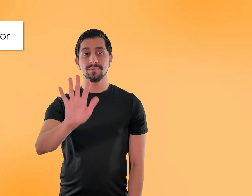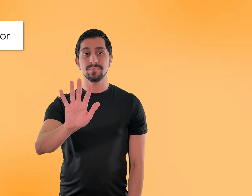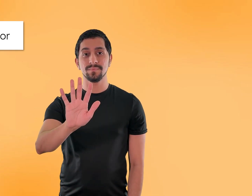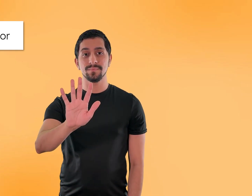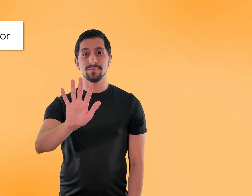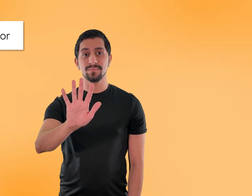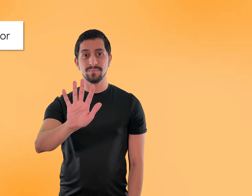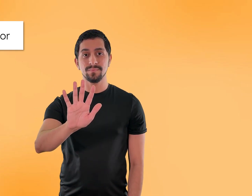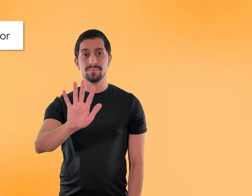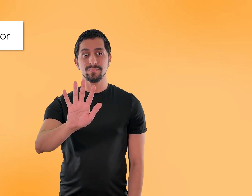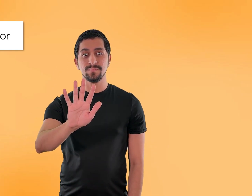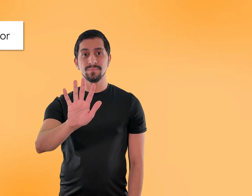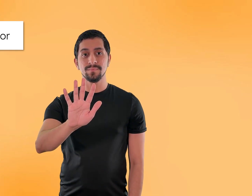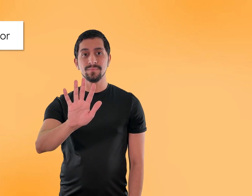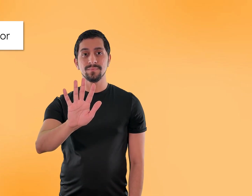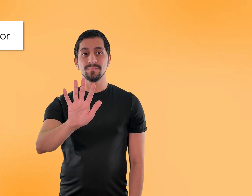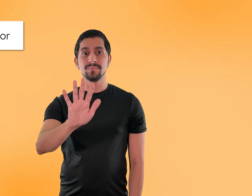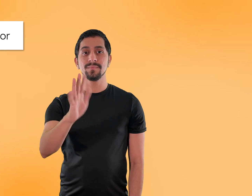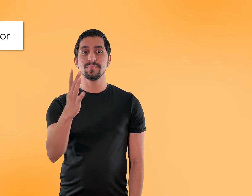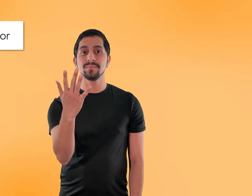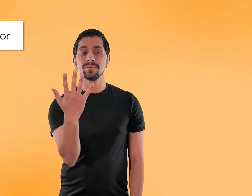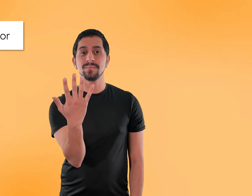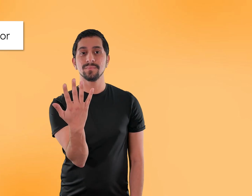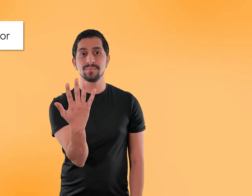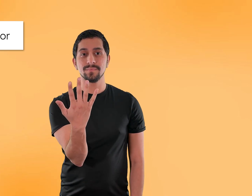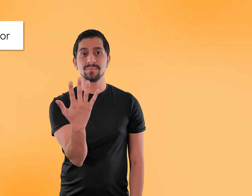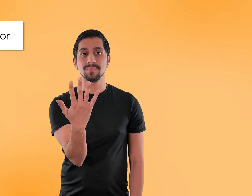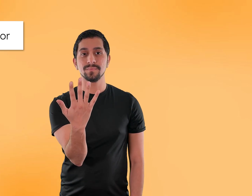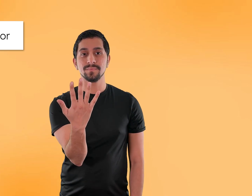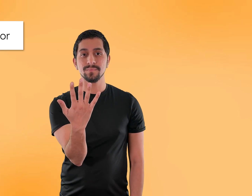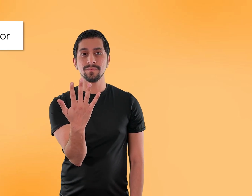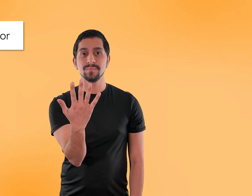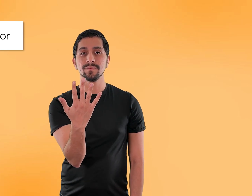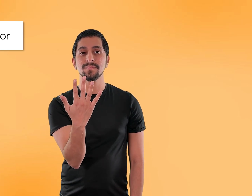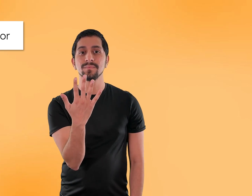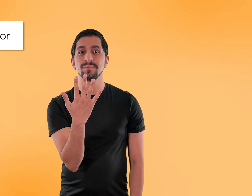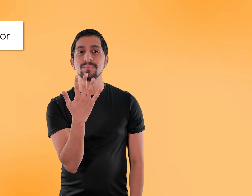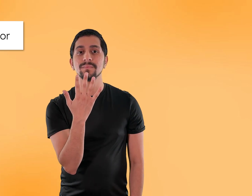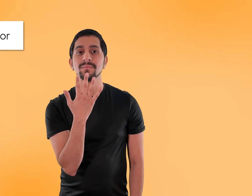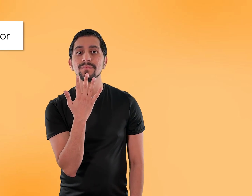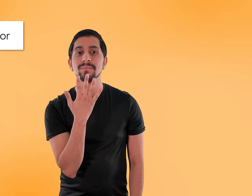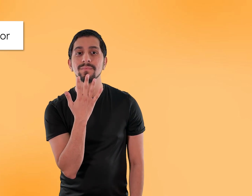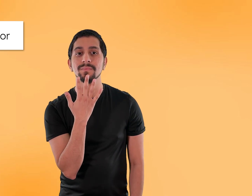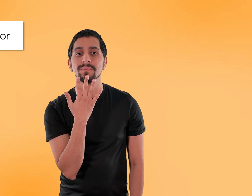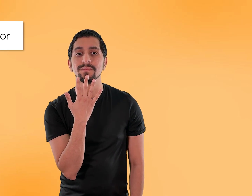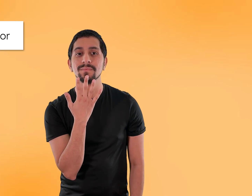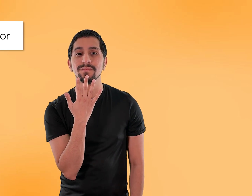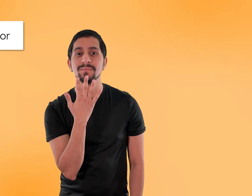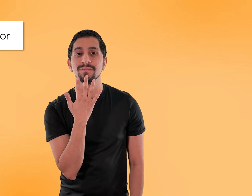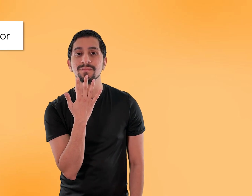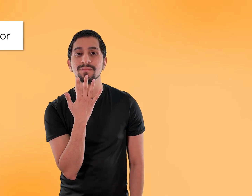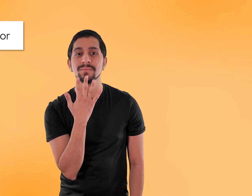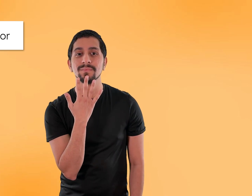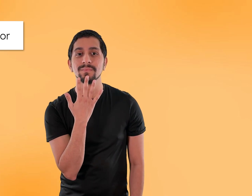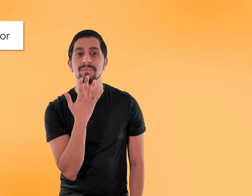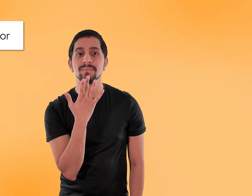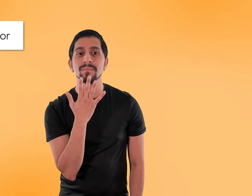use an open 5 hand shape, palm in, and wiggle your fingers in front of